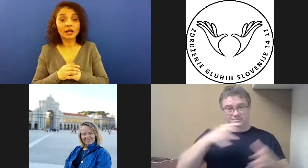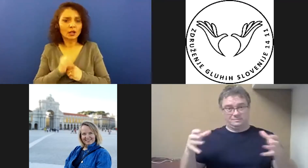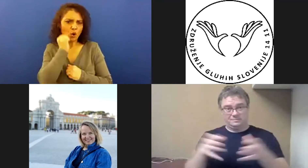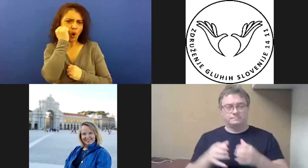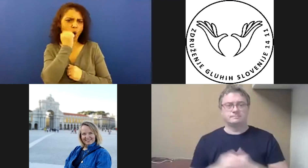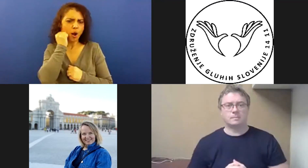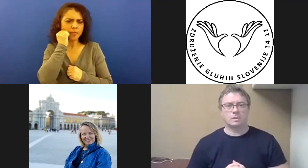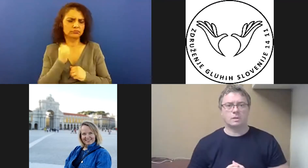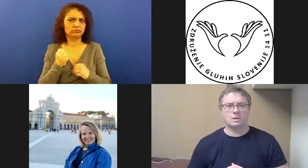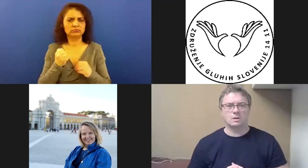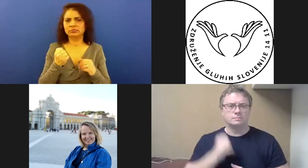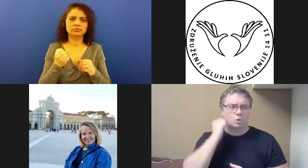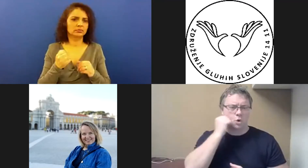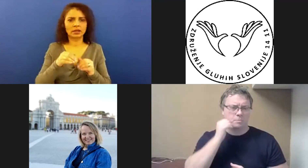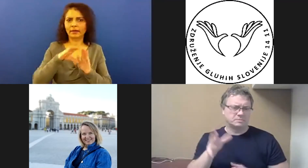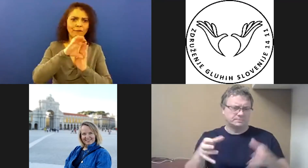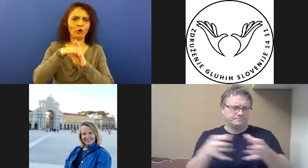Now, if you're deaf